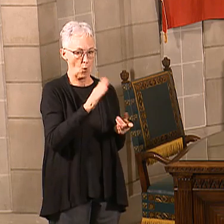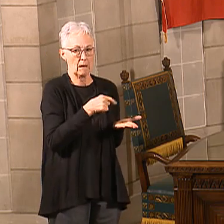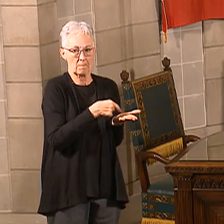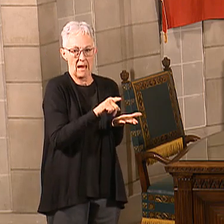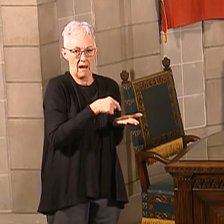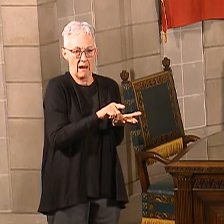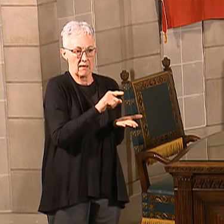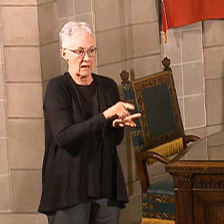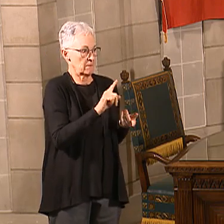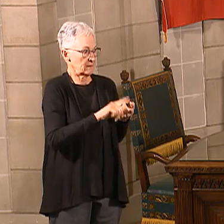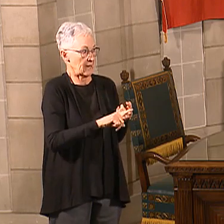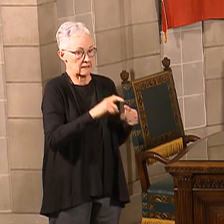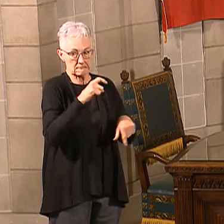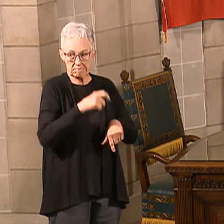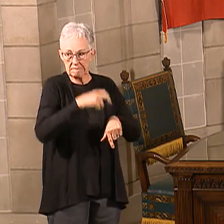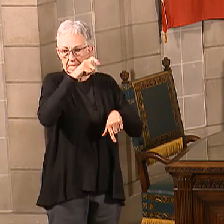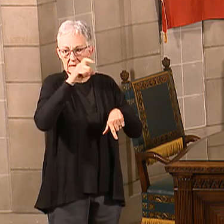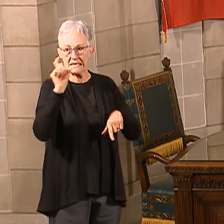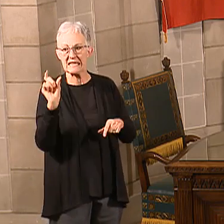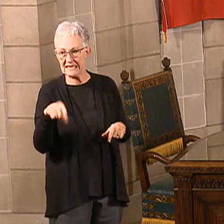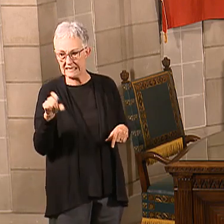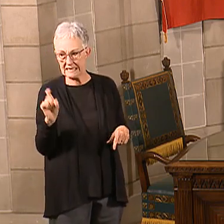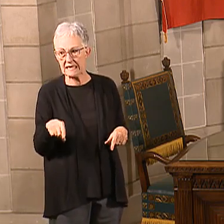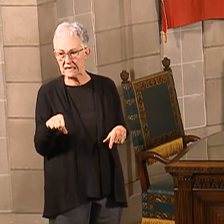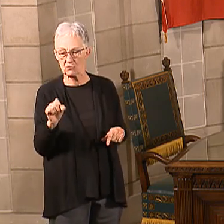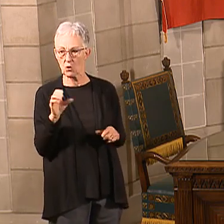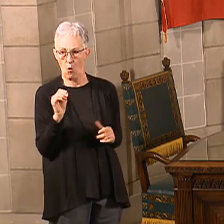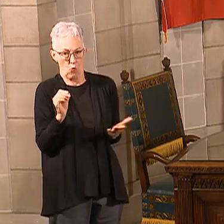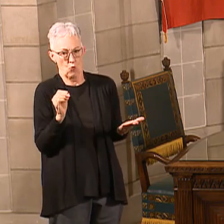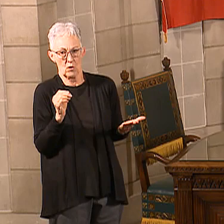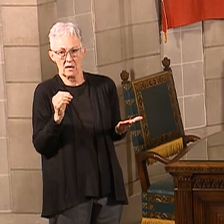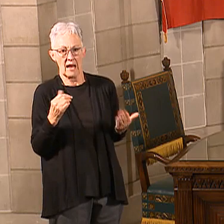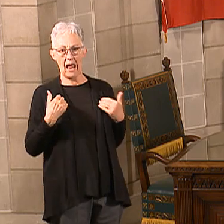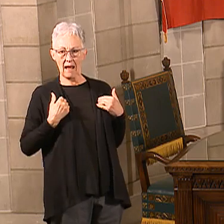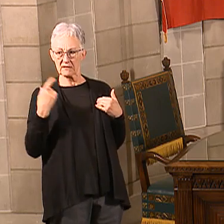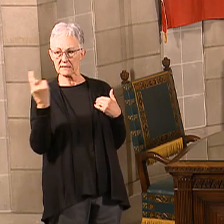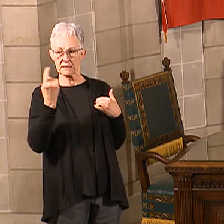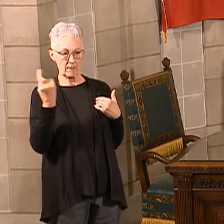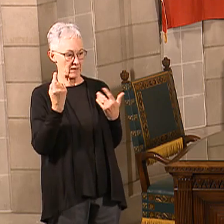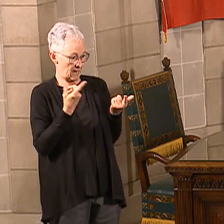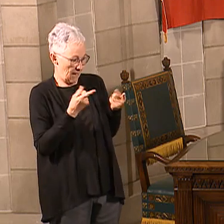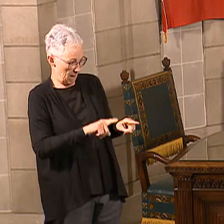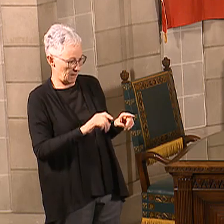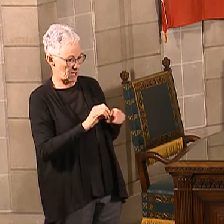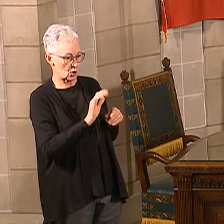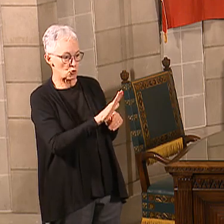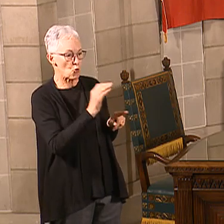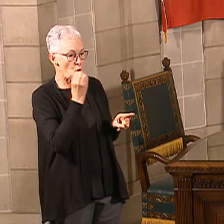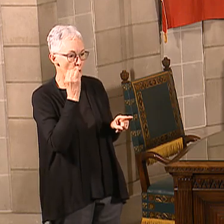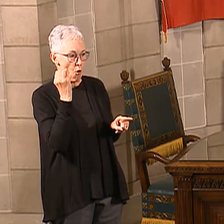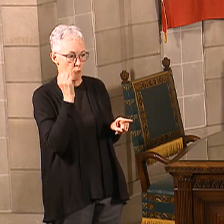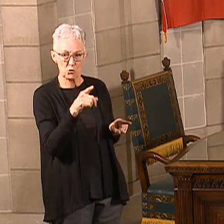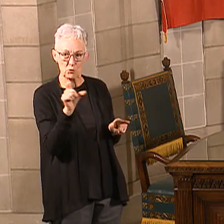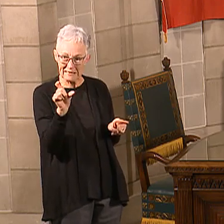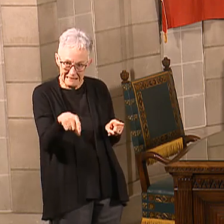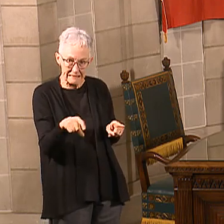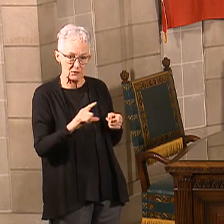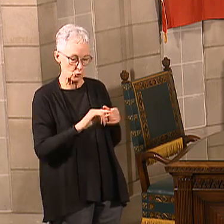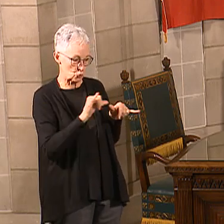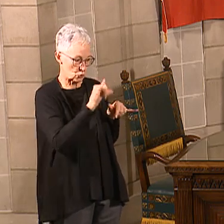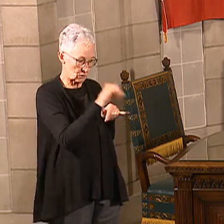income security as you're at home because of some contingency affecting your household. Every tool in our